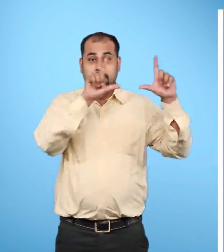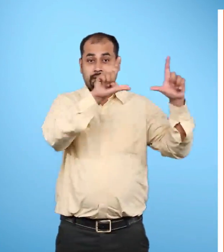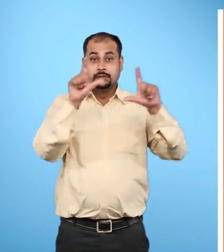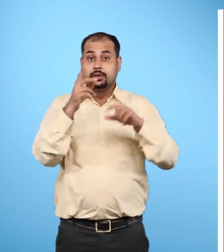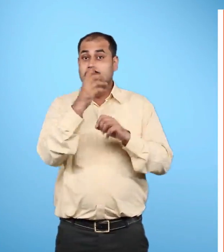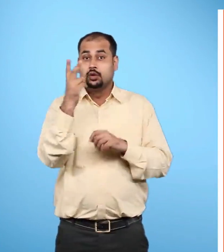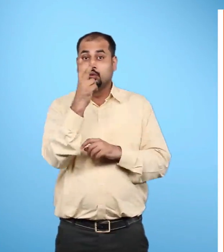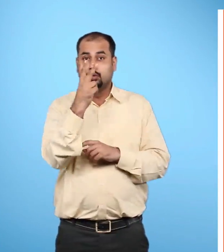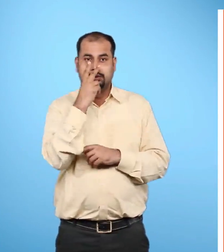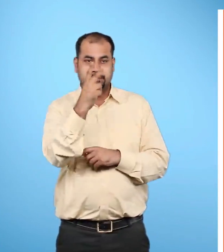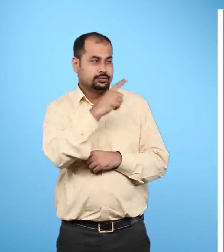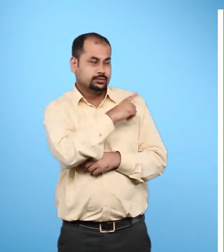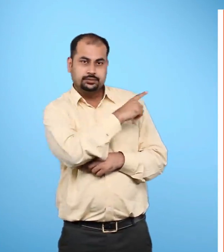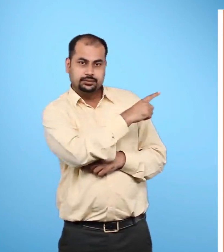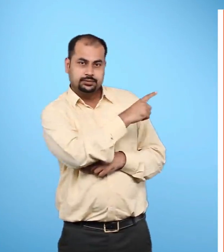We have two pictures.